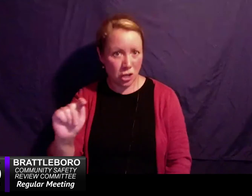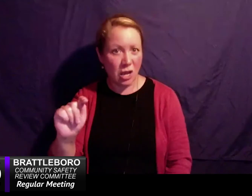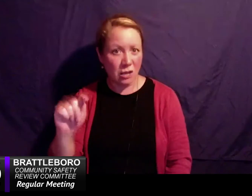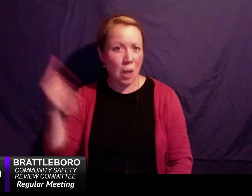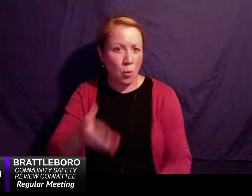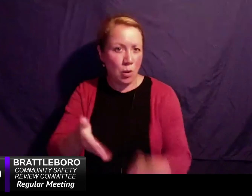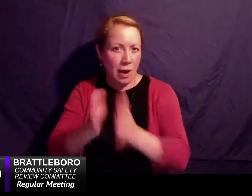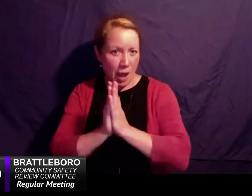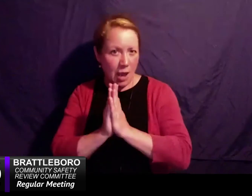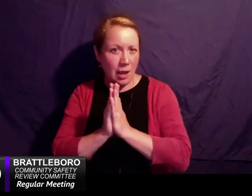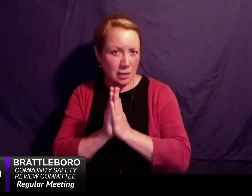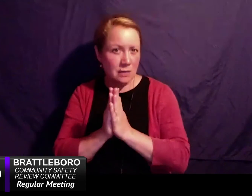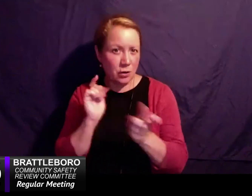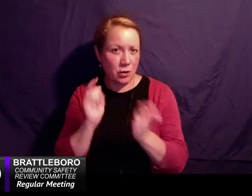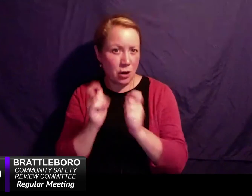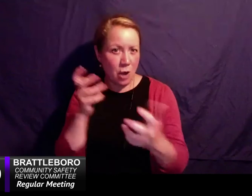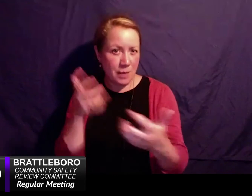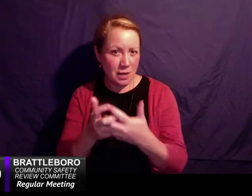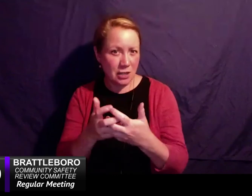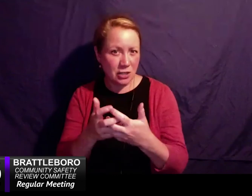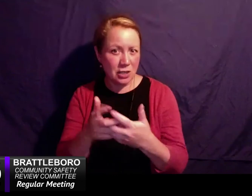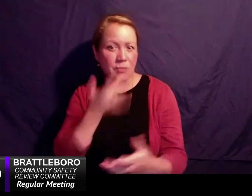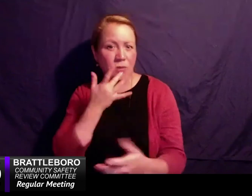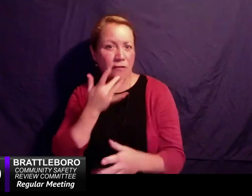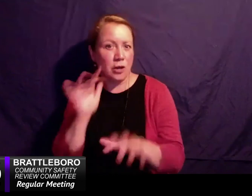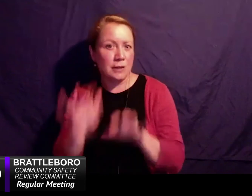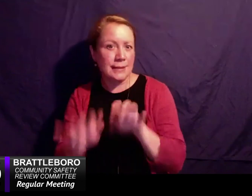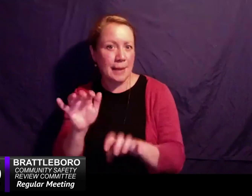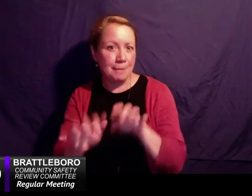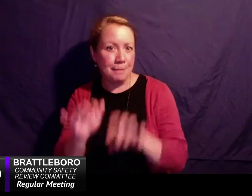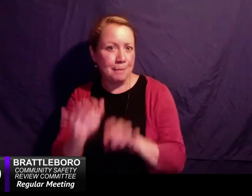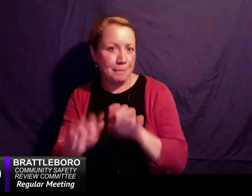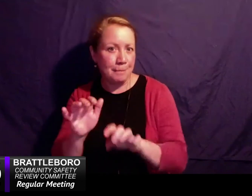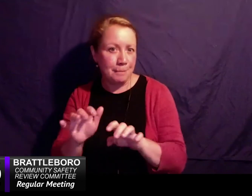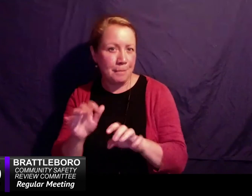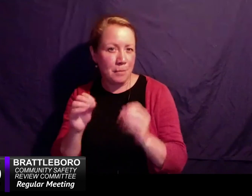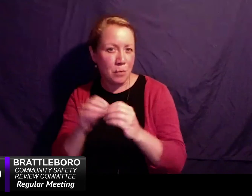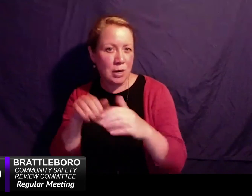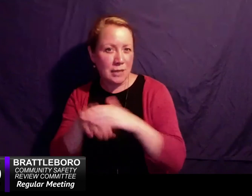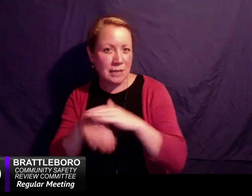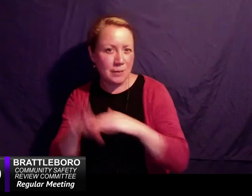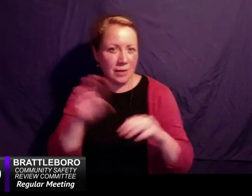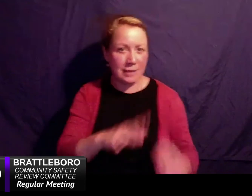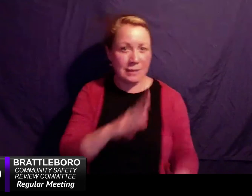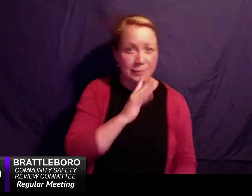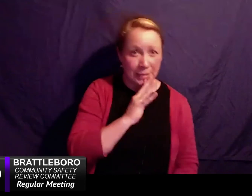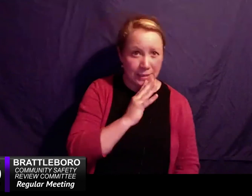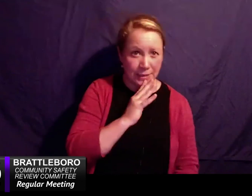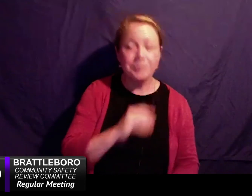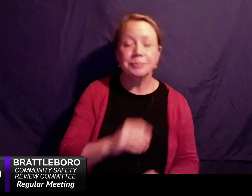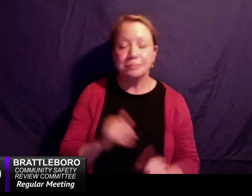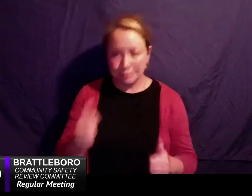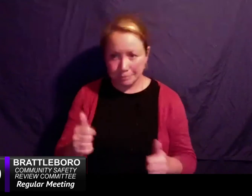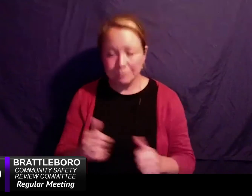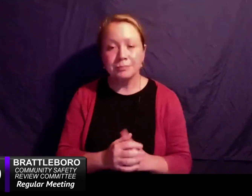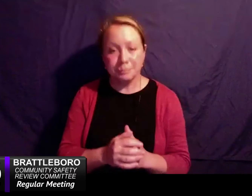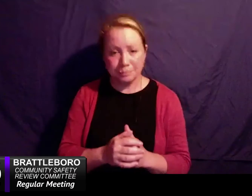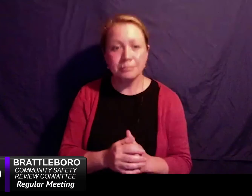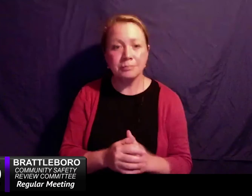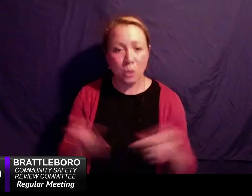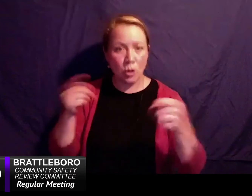for folks for whom writing is a more accessible way to communicate. And so we agreed